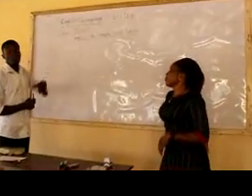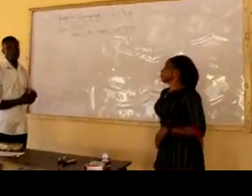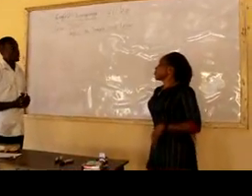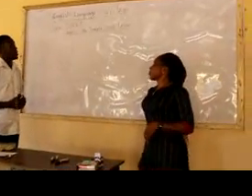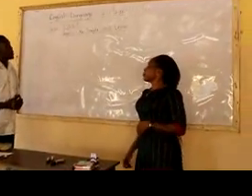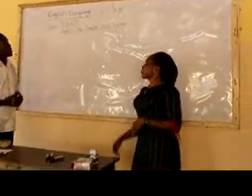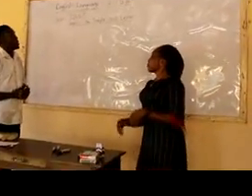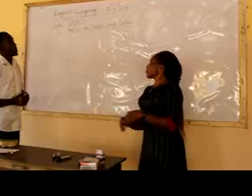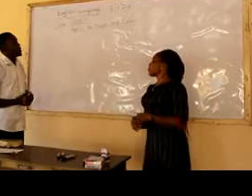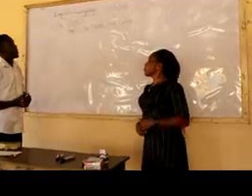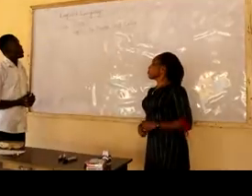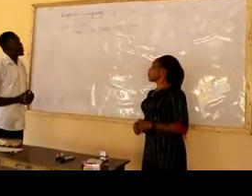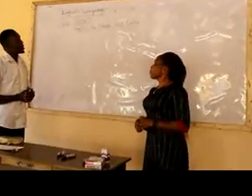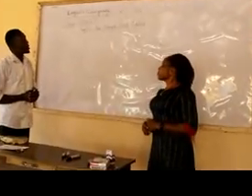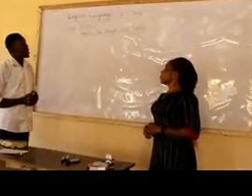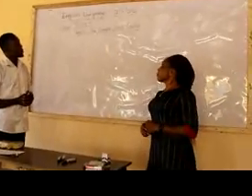the